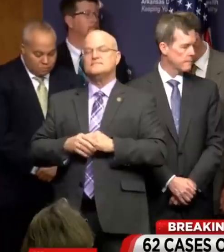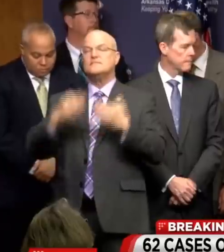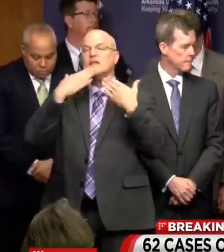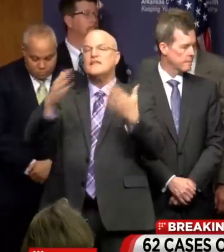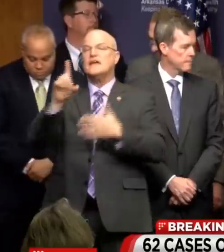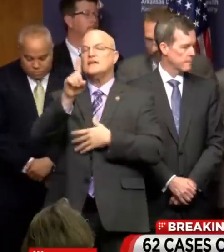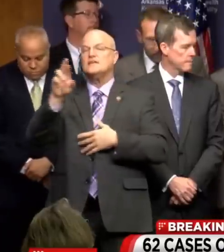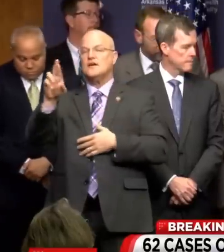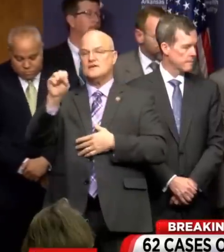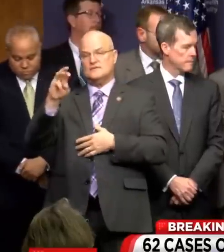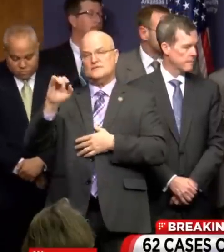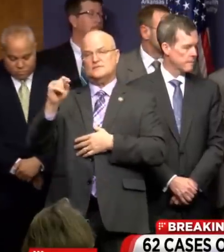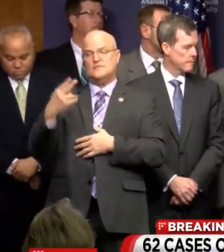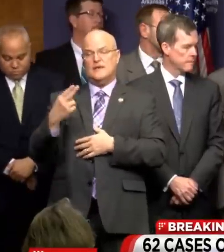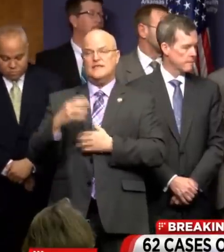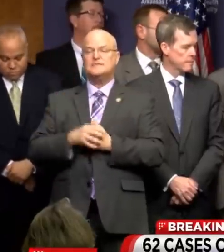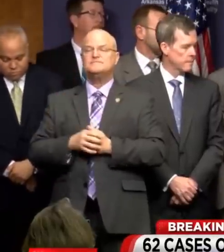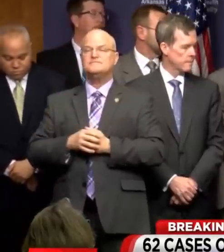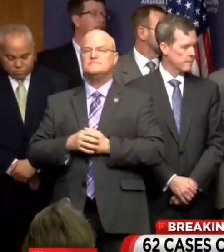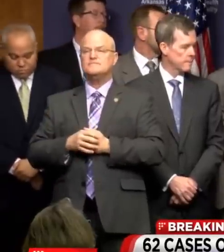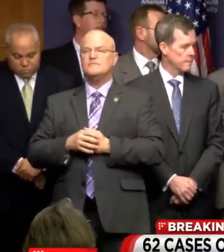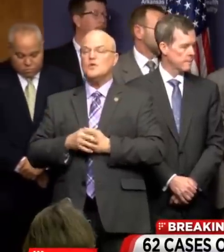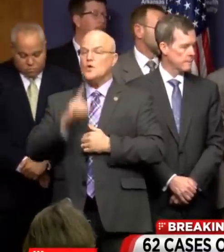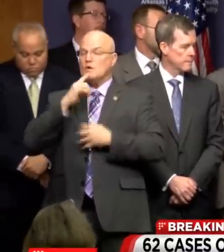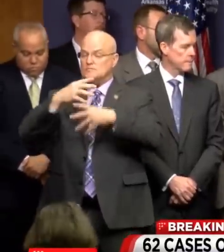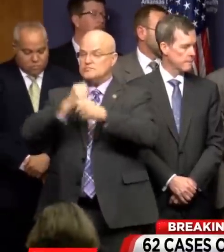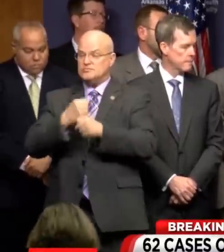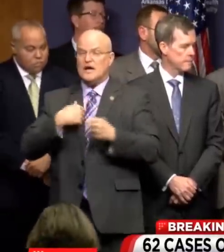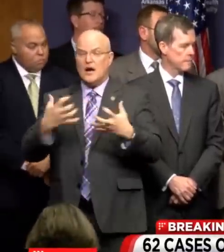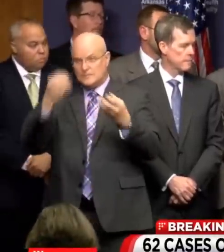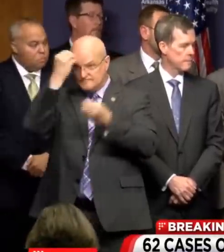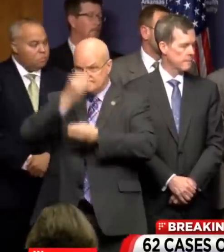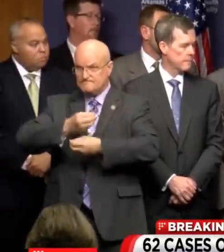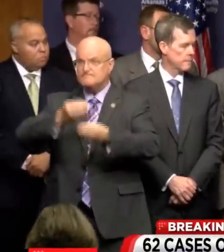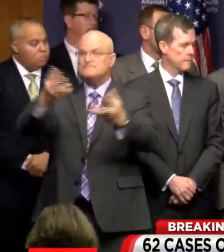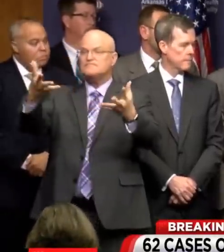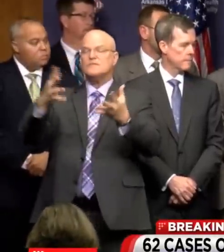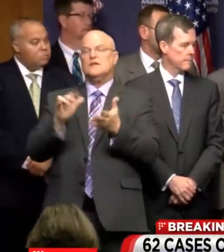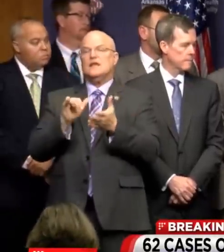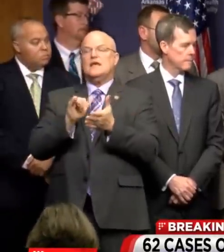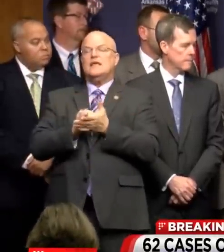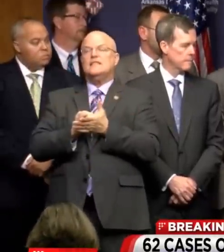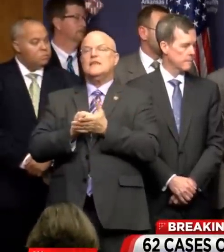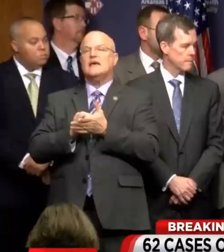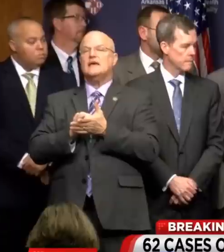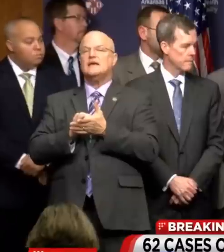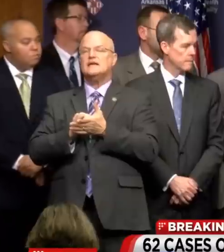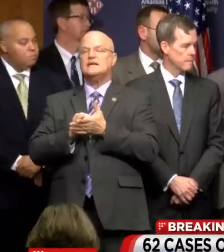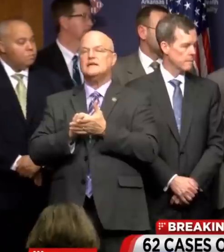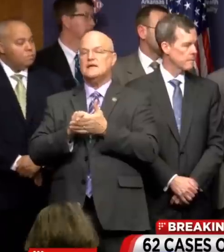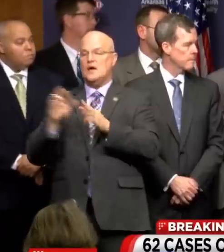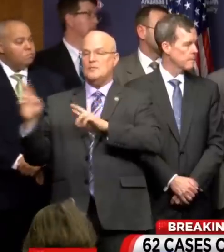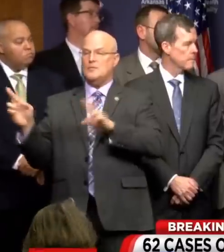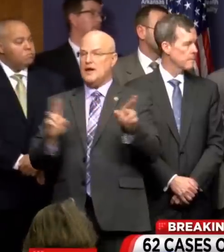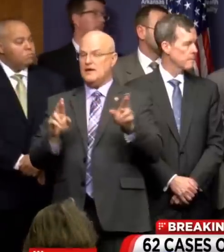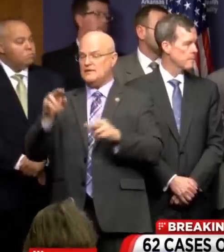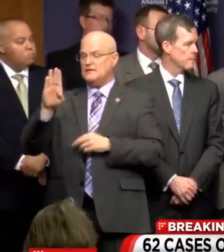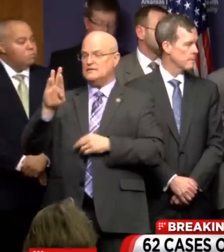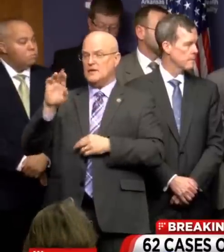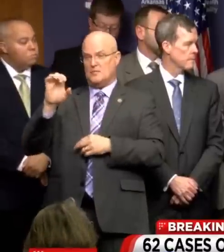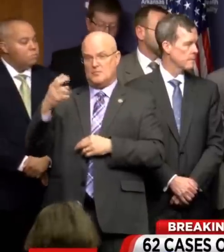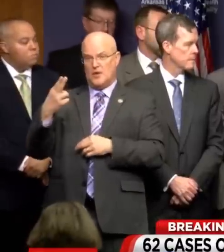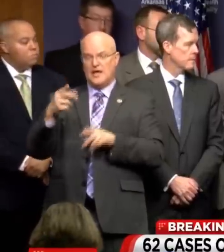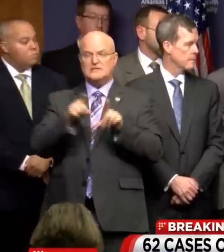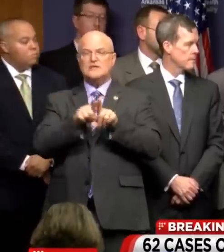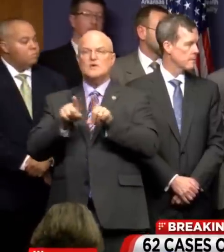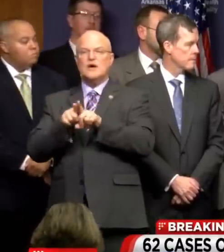Thank you, Dr. Smith. So really briefly, I just want to let everyone know that the preparedness branch, as